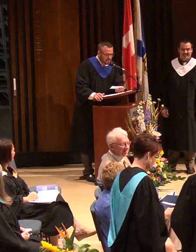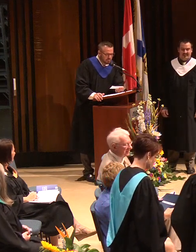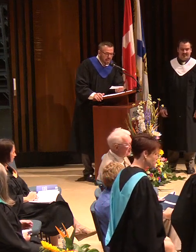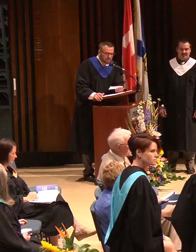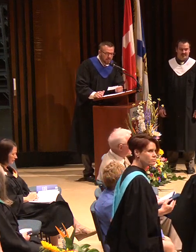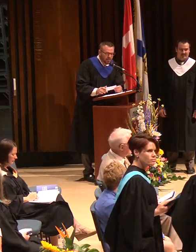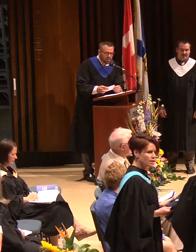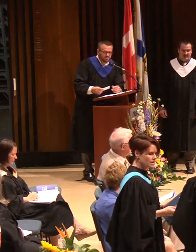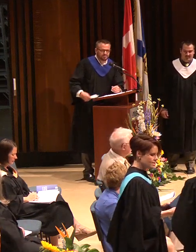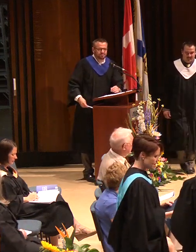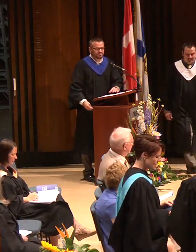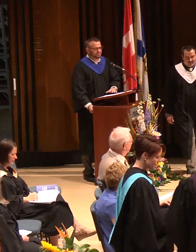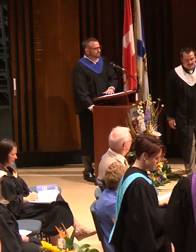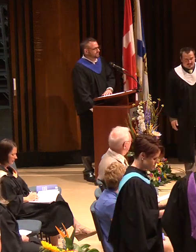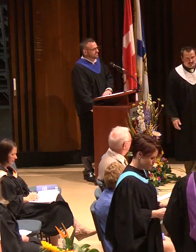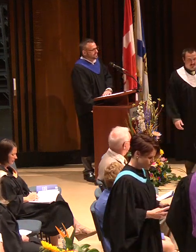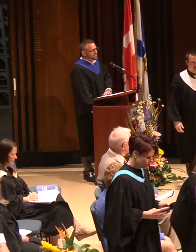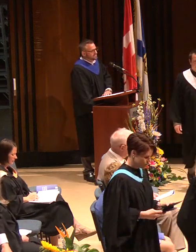Dalen McNamara.